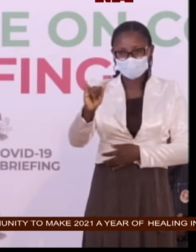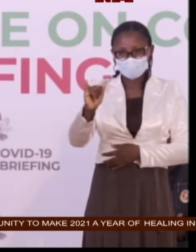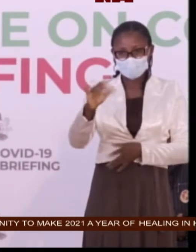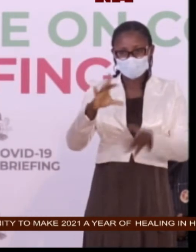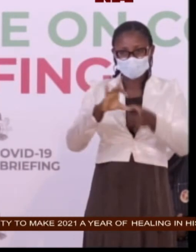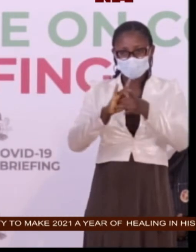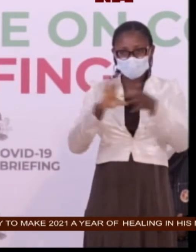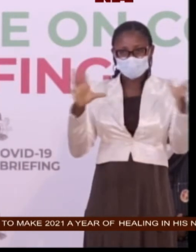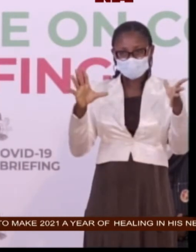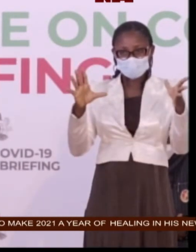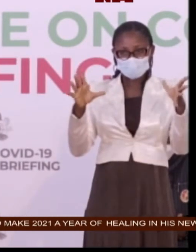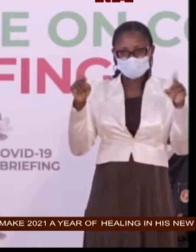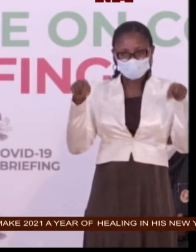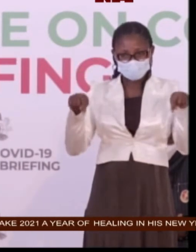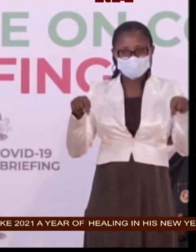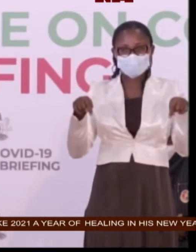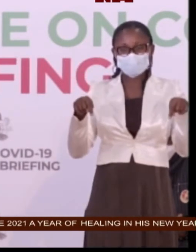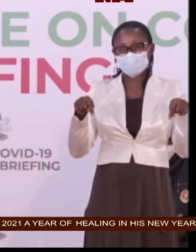discharges till date